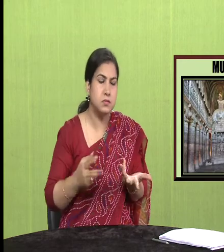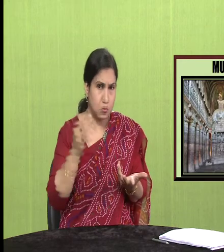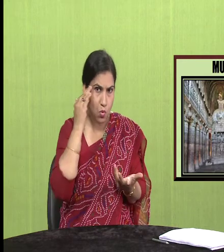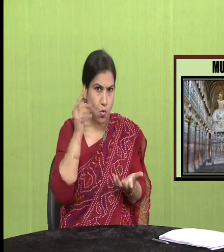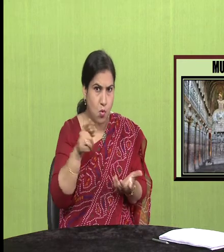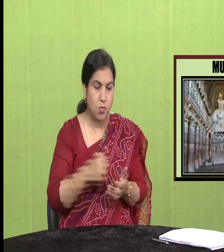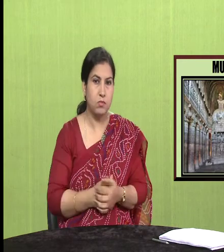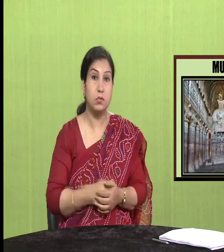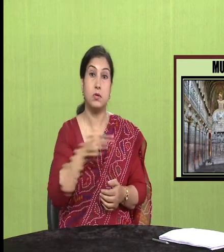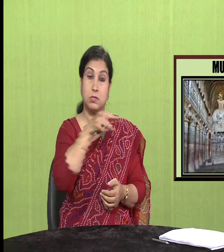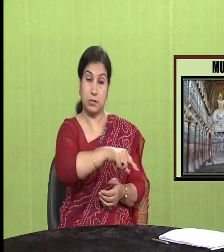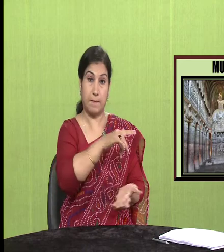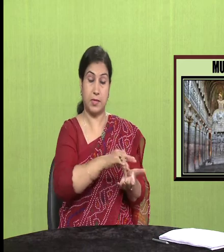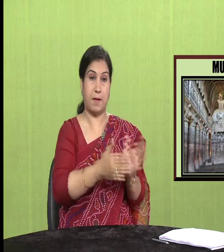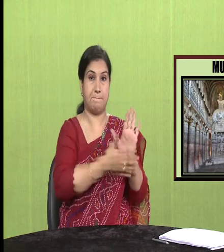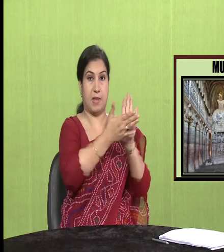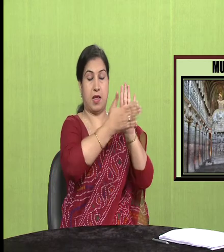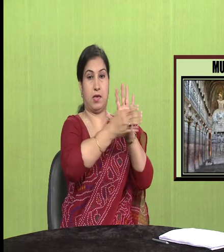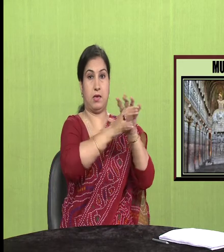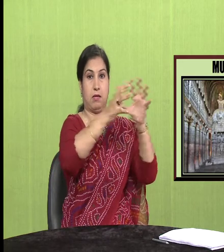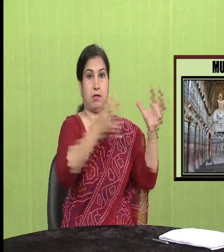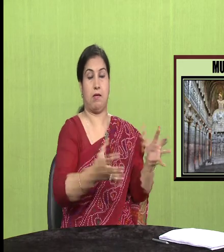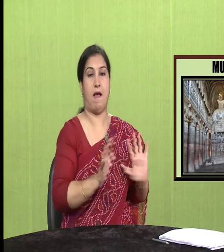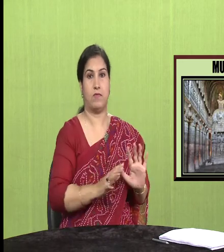Museum is a building in which objects of historical,